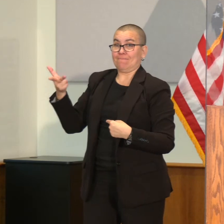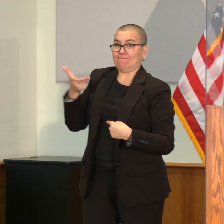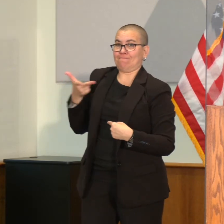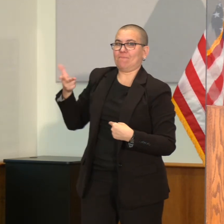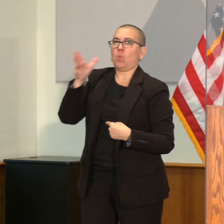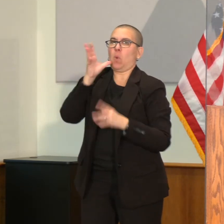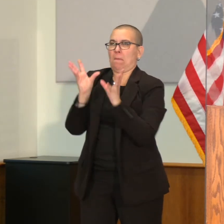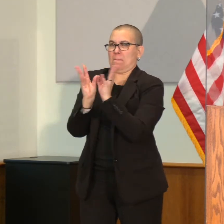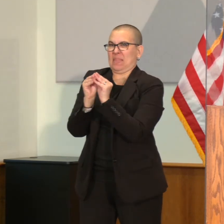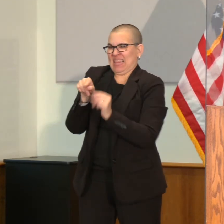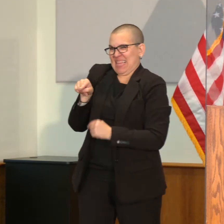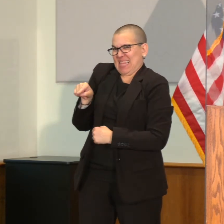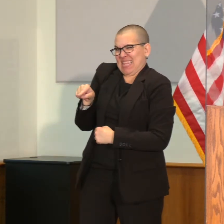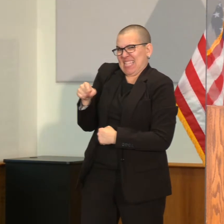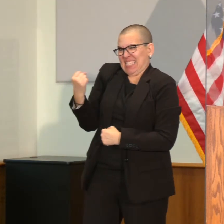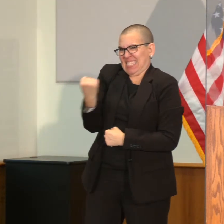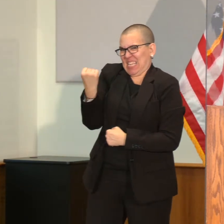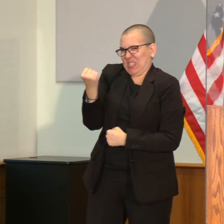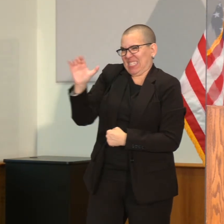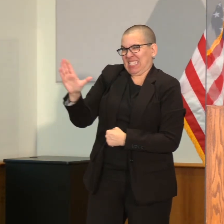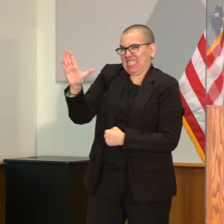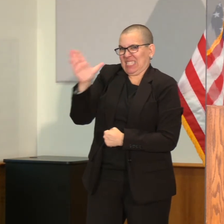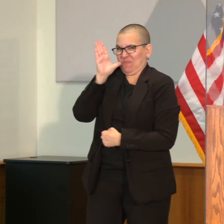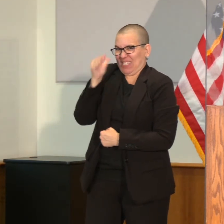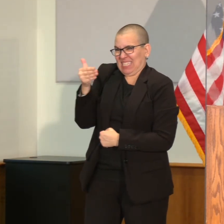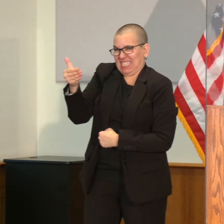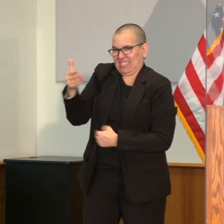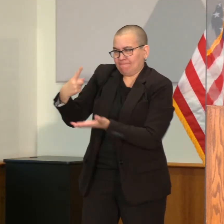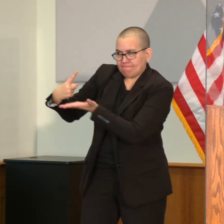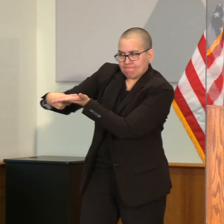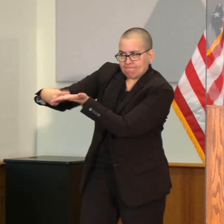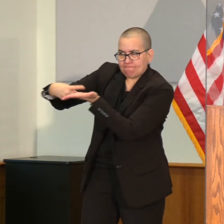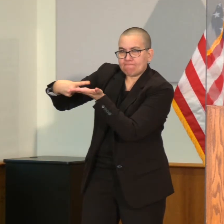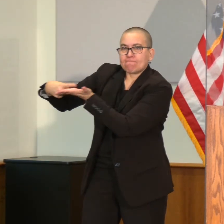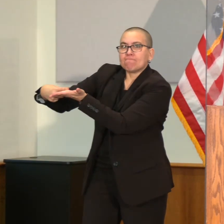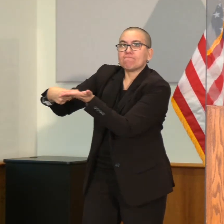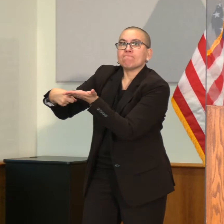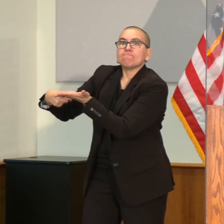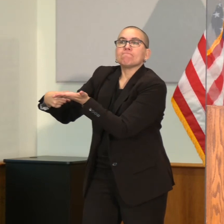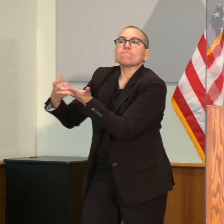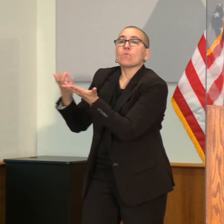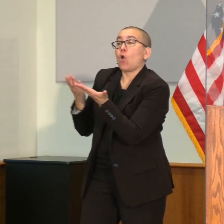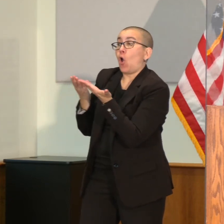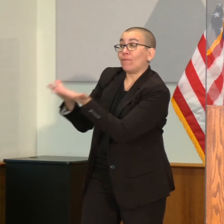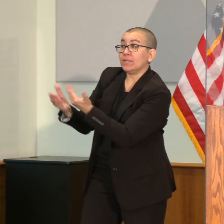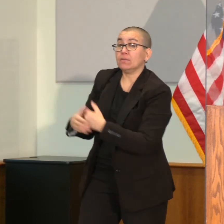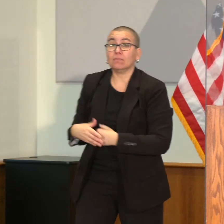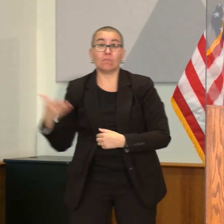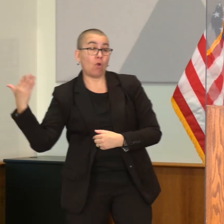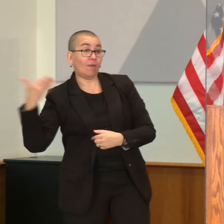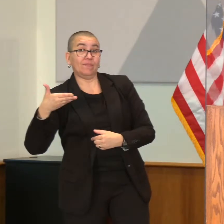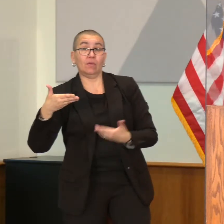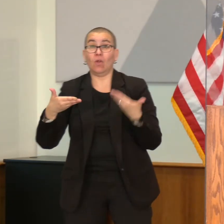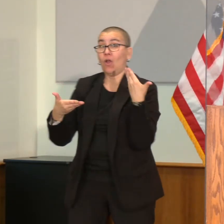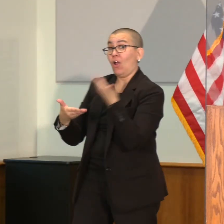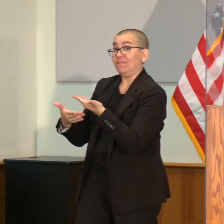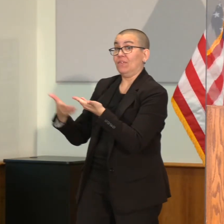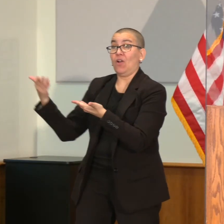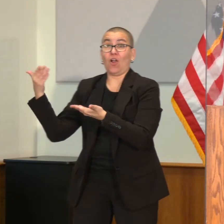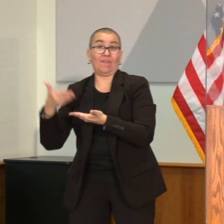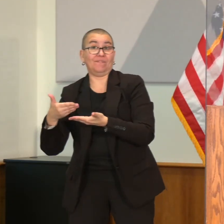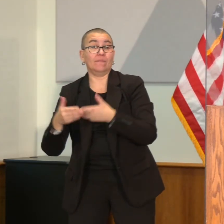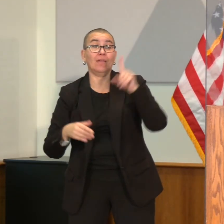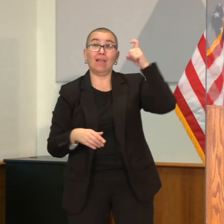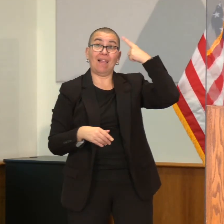Saturday and Sunday to check in, and hopefully we're going to start exchanging offers. The governor and I will be spending some time later today to talk about